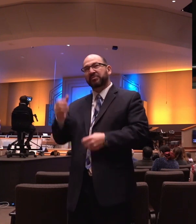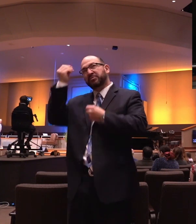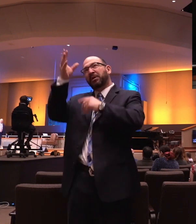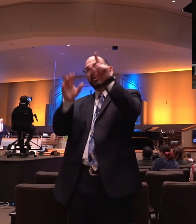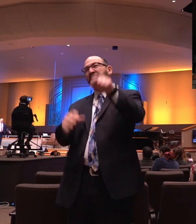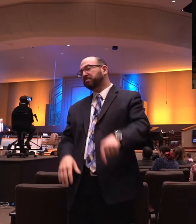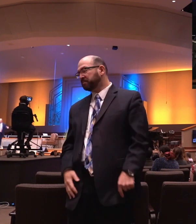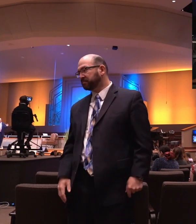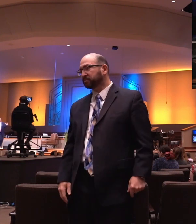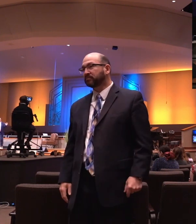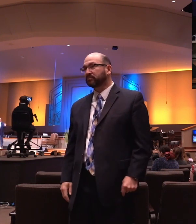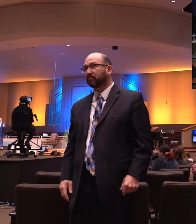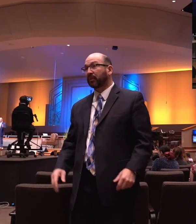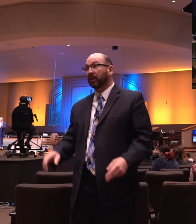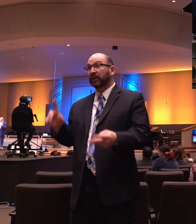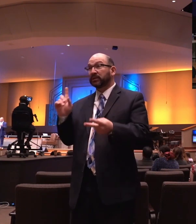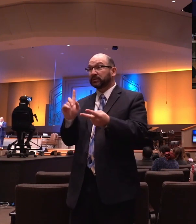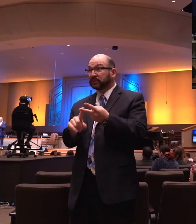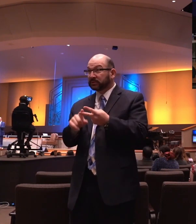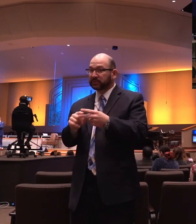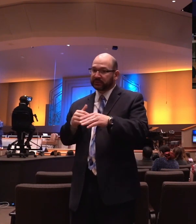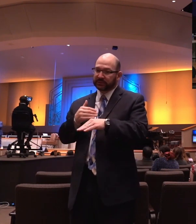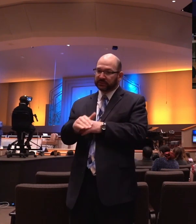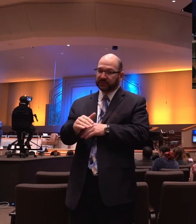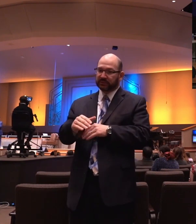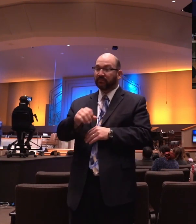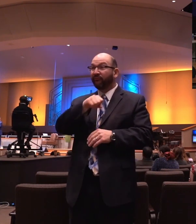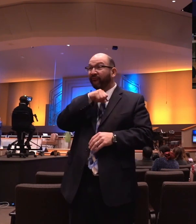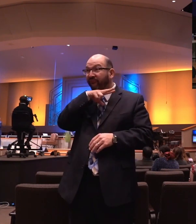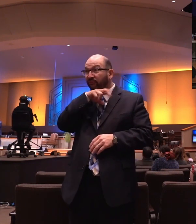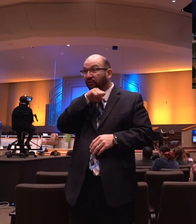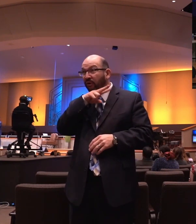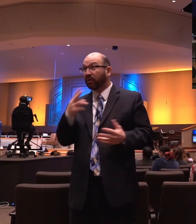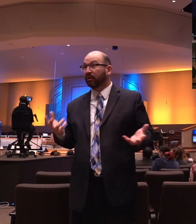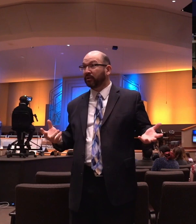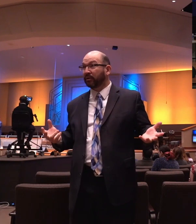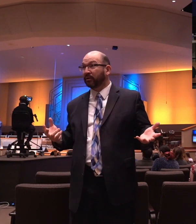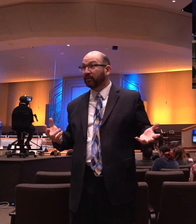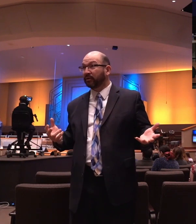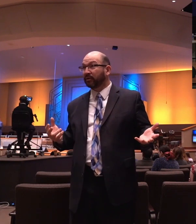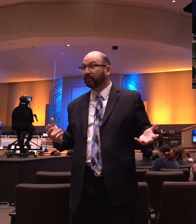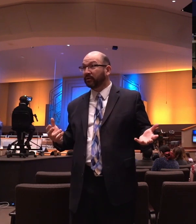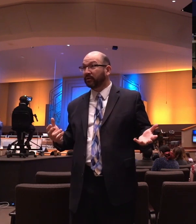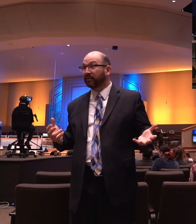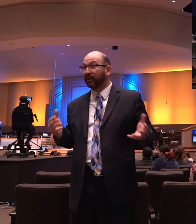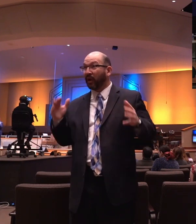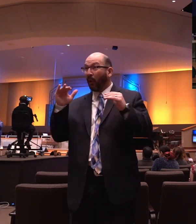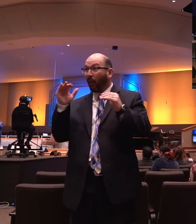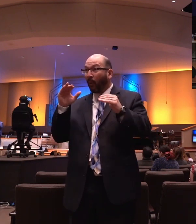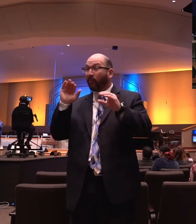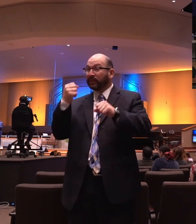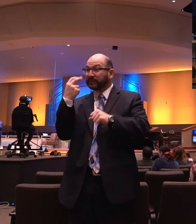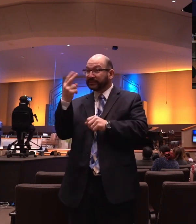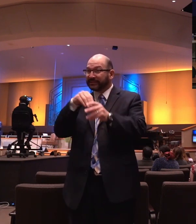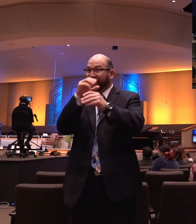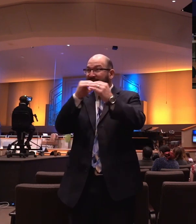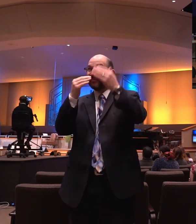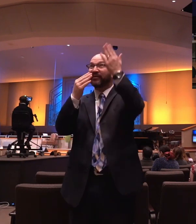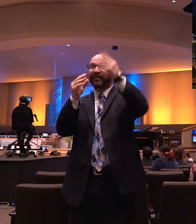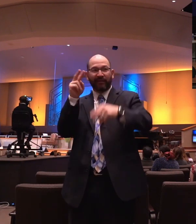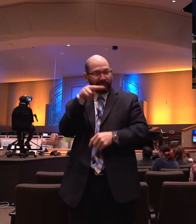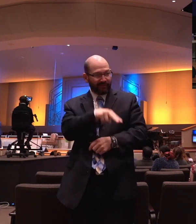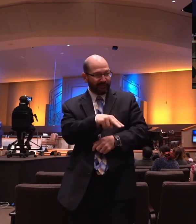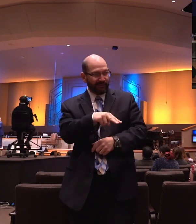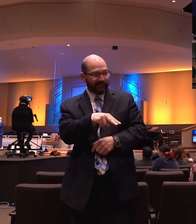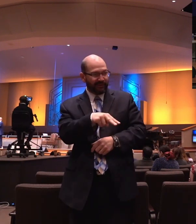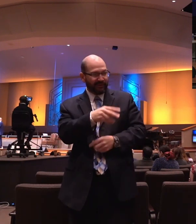sent, a plague of frogs. I hope when we get to heaven, there's instant replay. I want to see this one. The